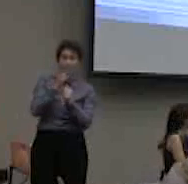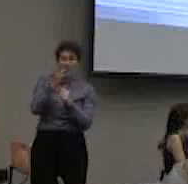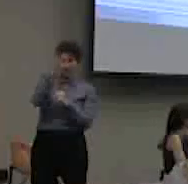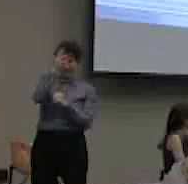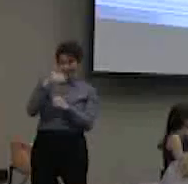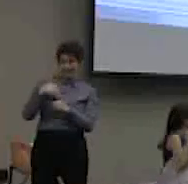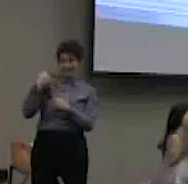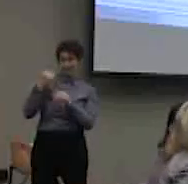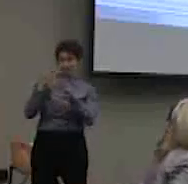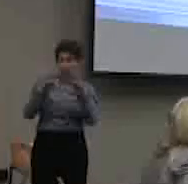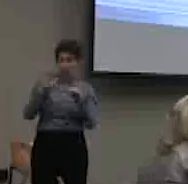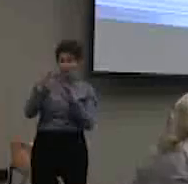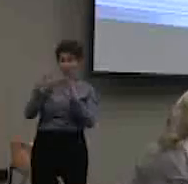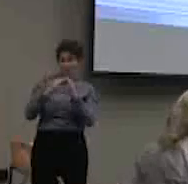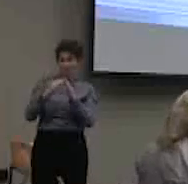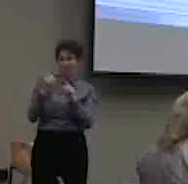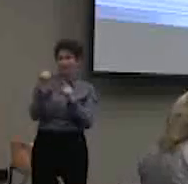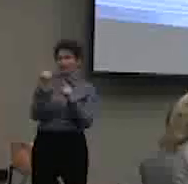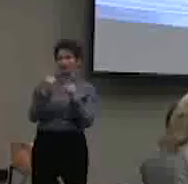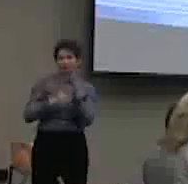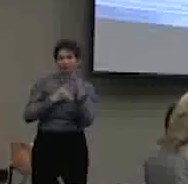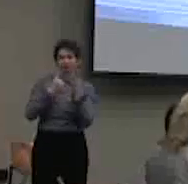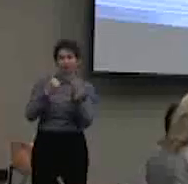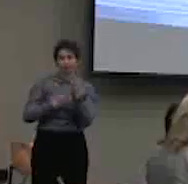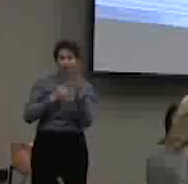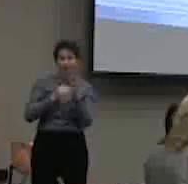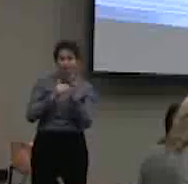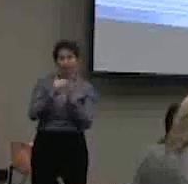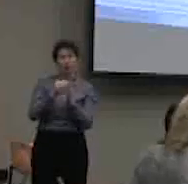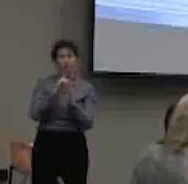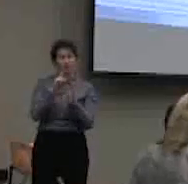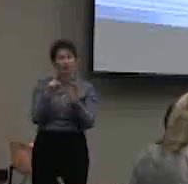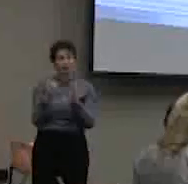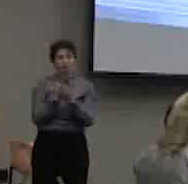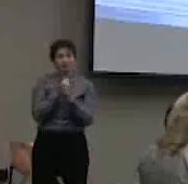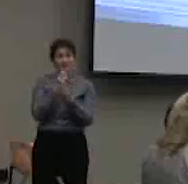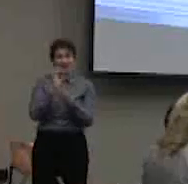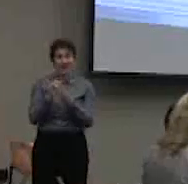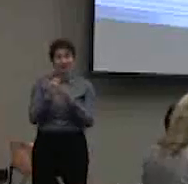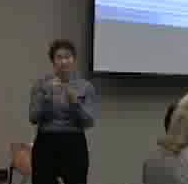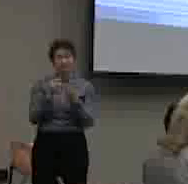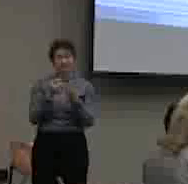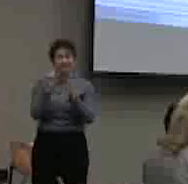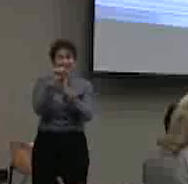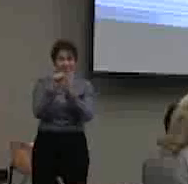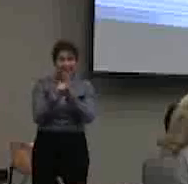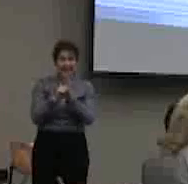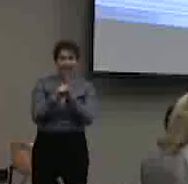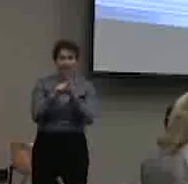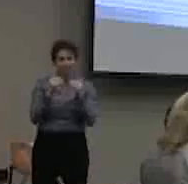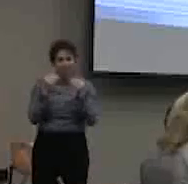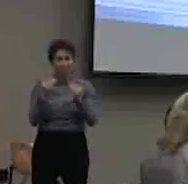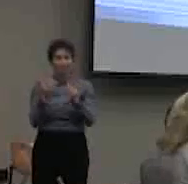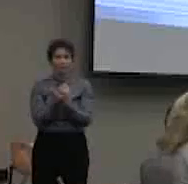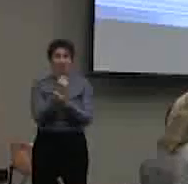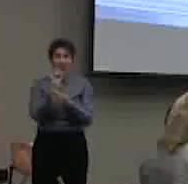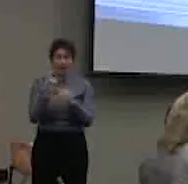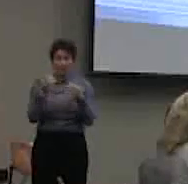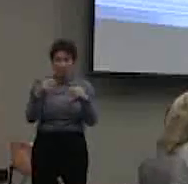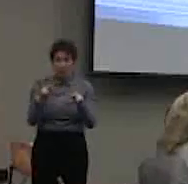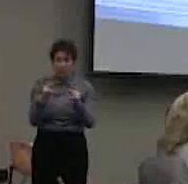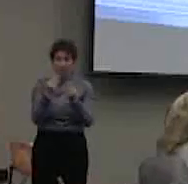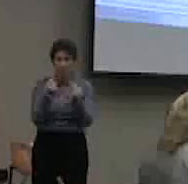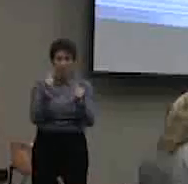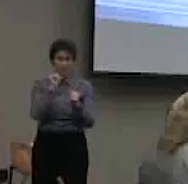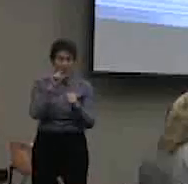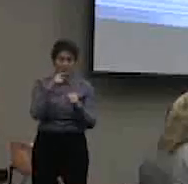youngest children in that community on some regular basis. We should take advantage of that as a state and use it as an opportunity to solve for not